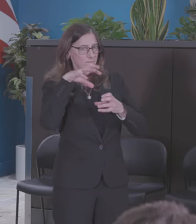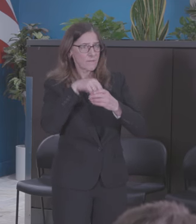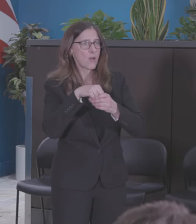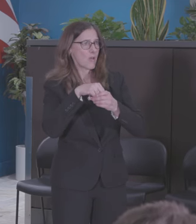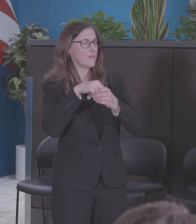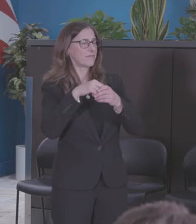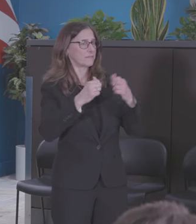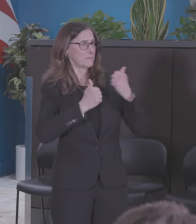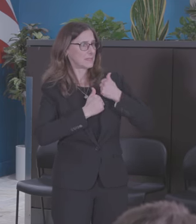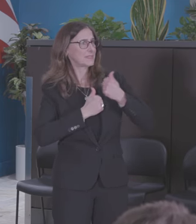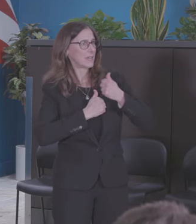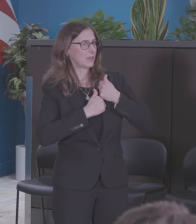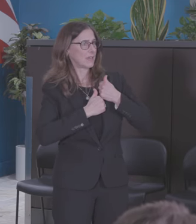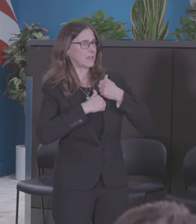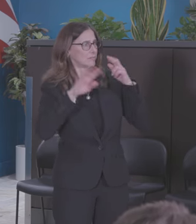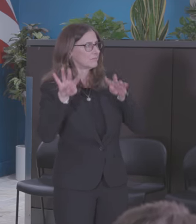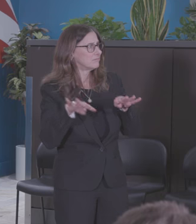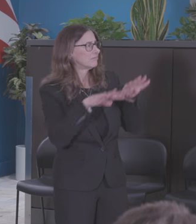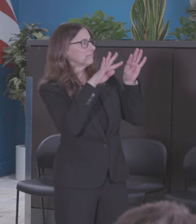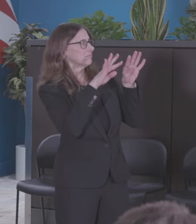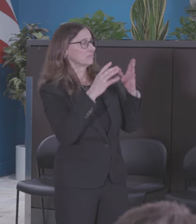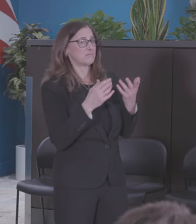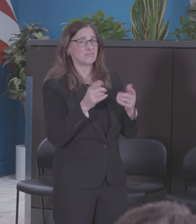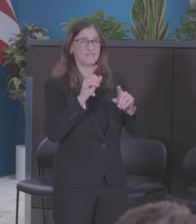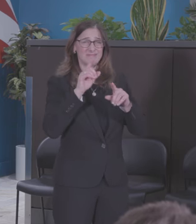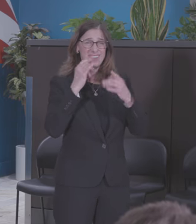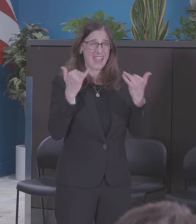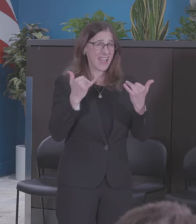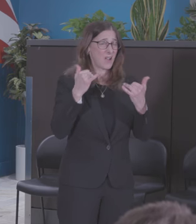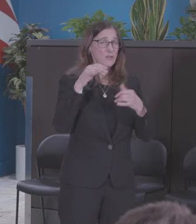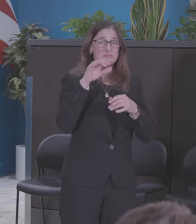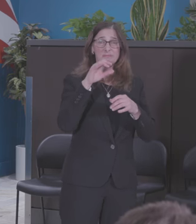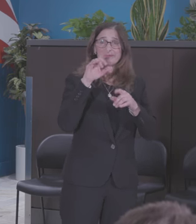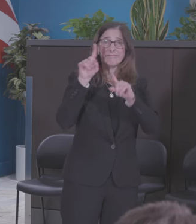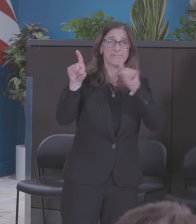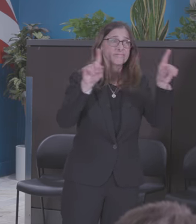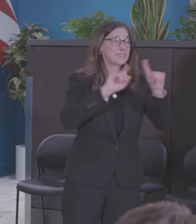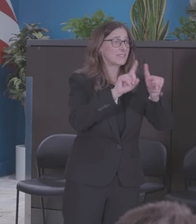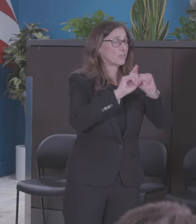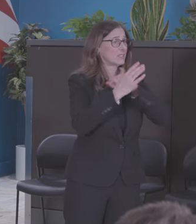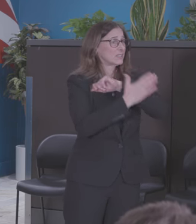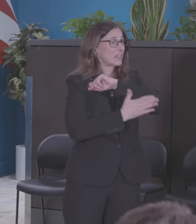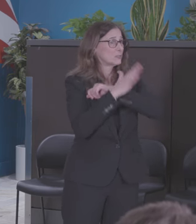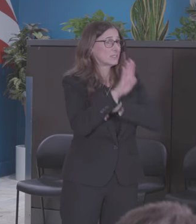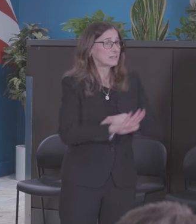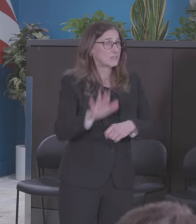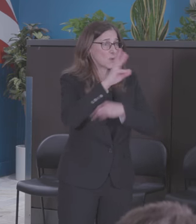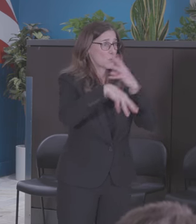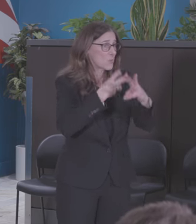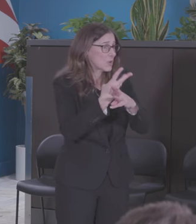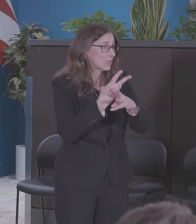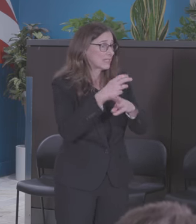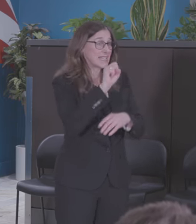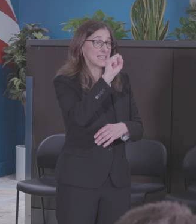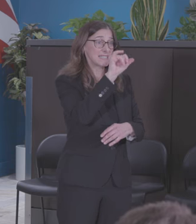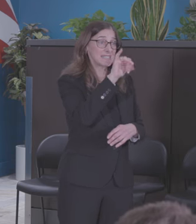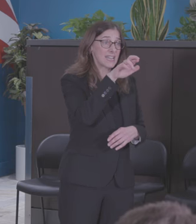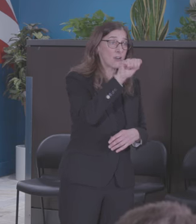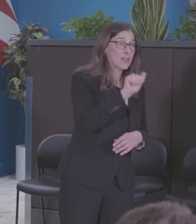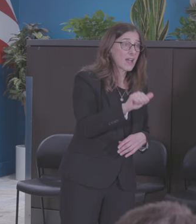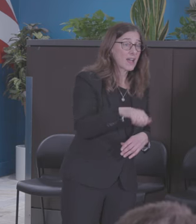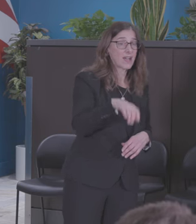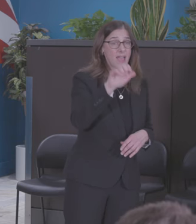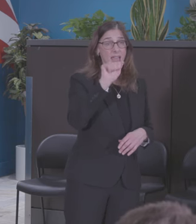duty, whether that be in Syria or Iraq or Afghanistan or anywhere across the